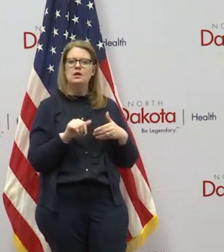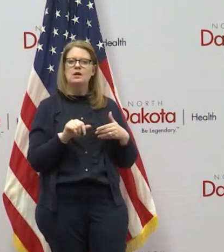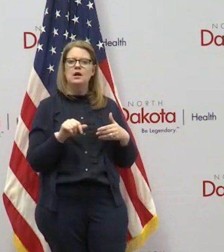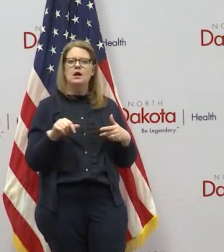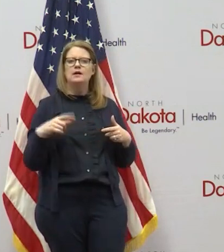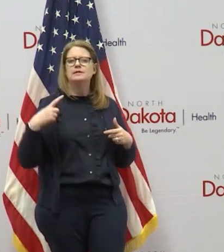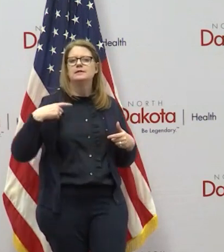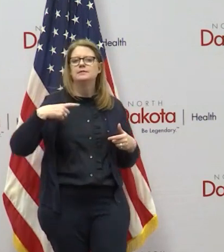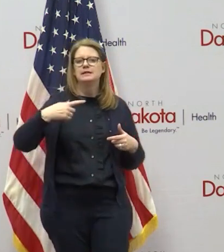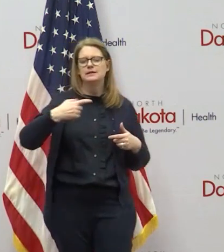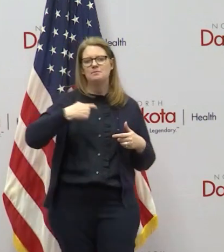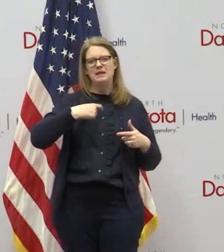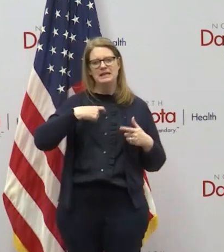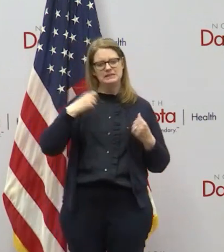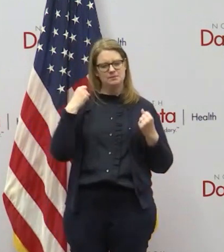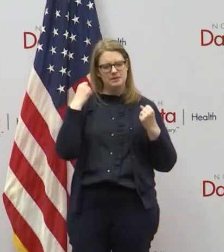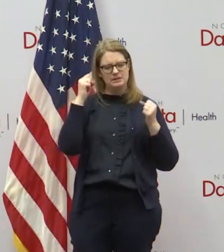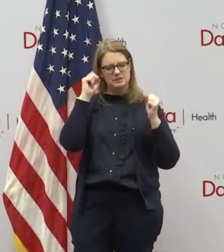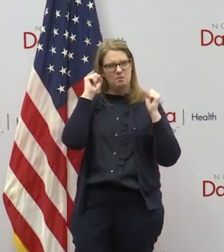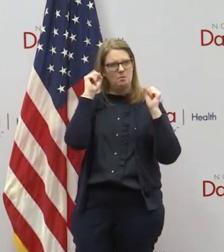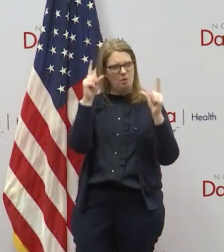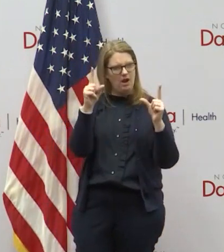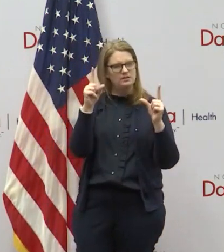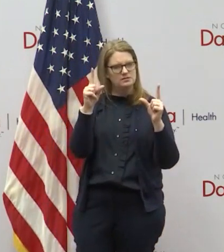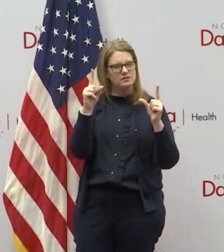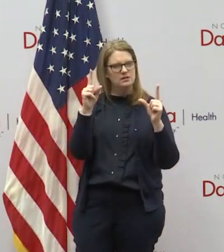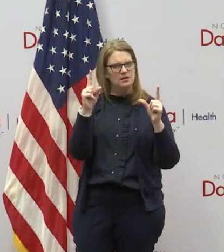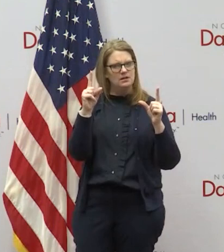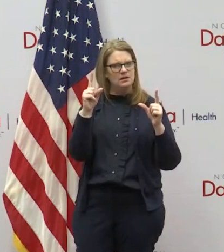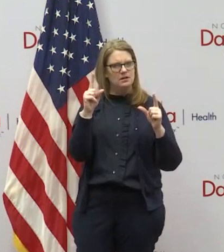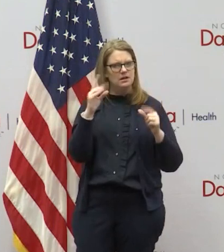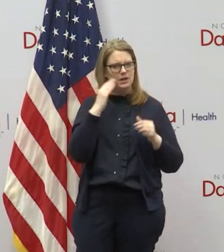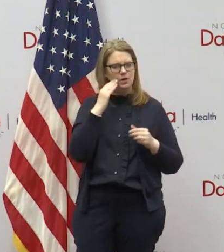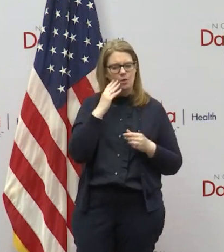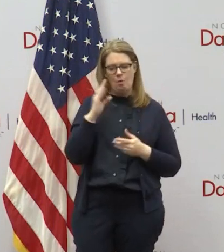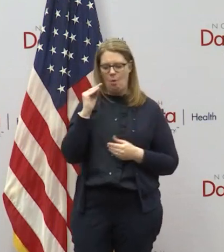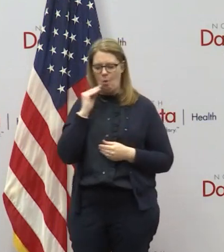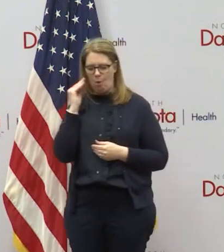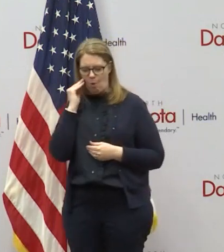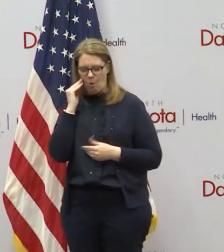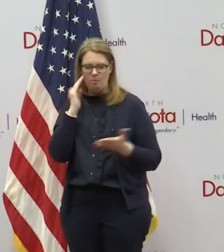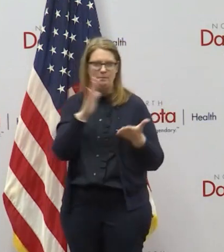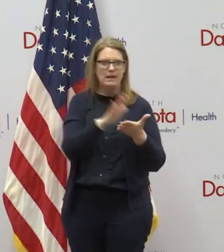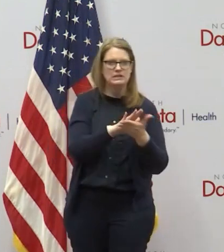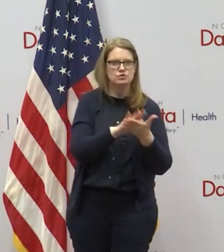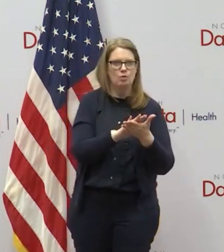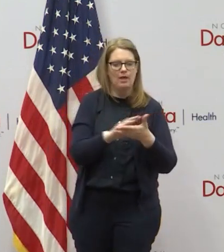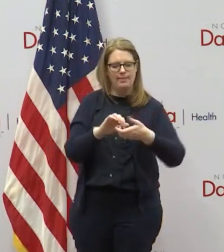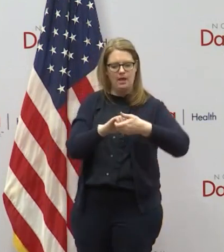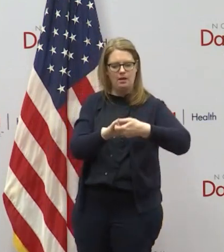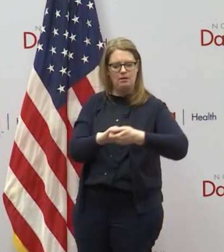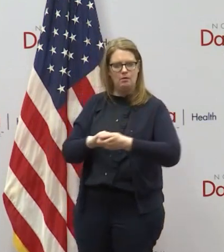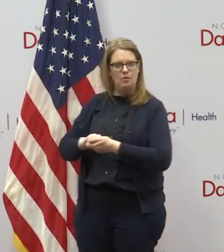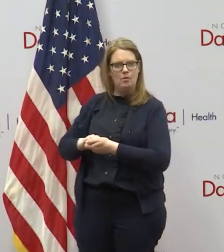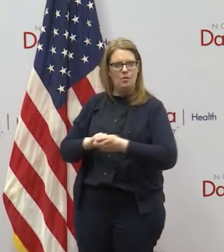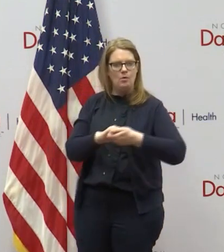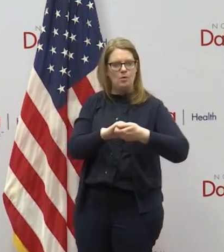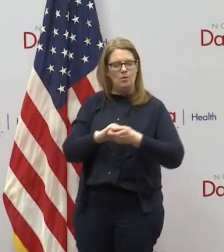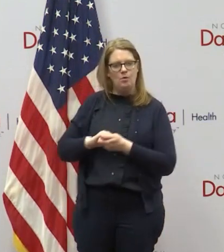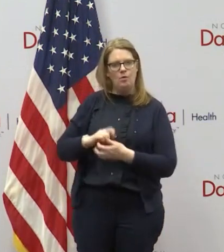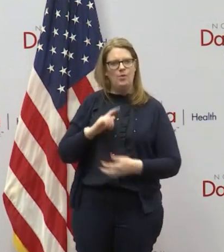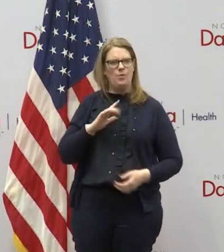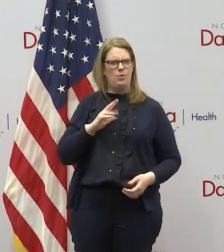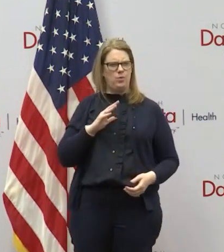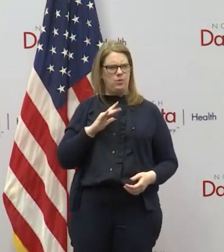surprised me is the strengthening of our partnership between home and school, and the way that our partnership has been